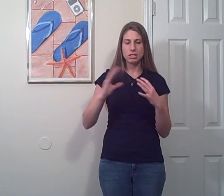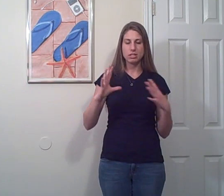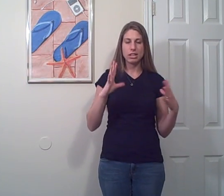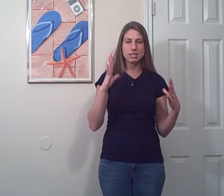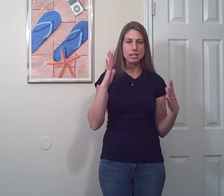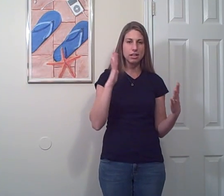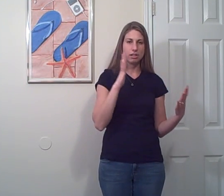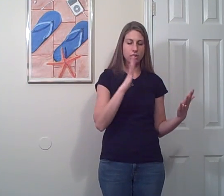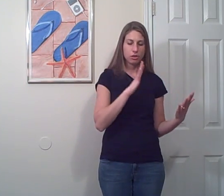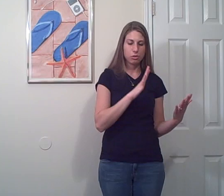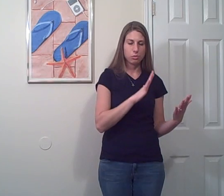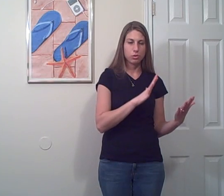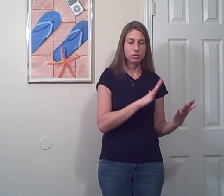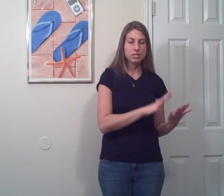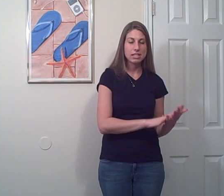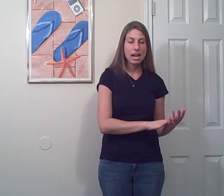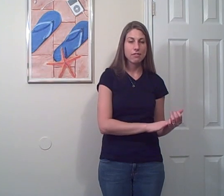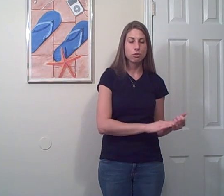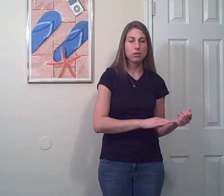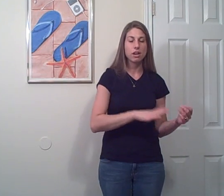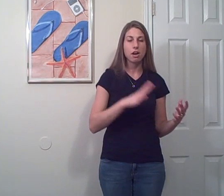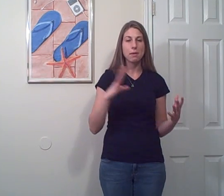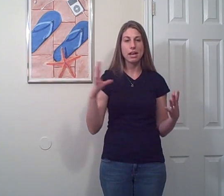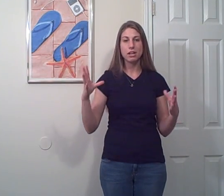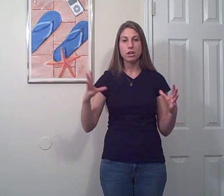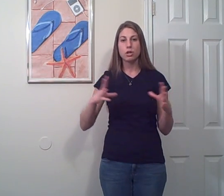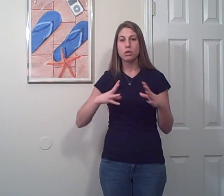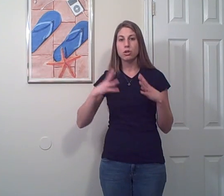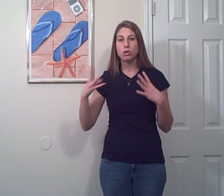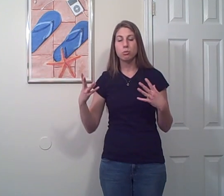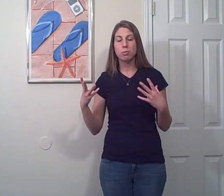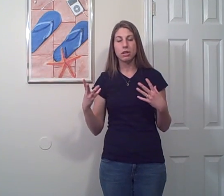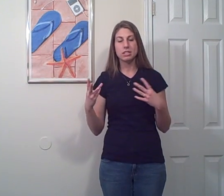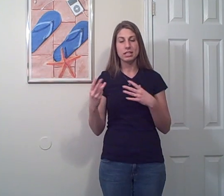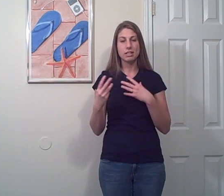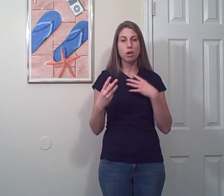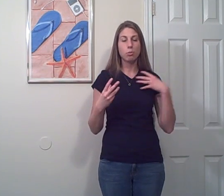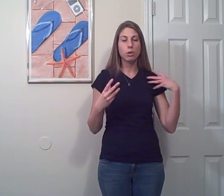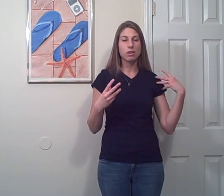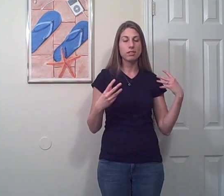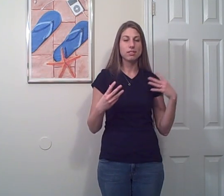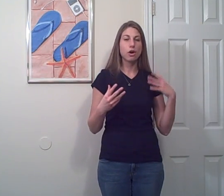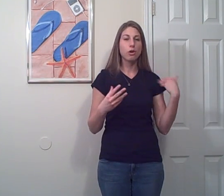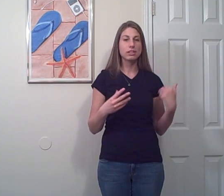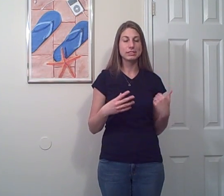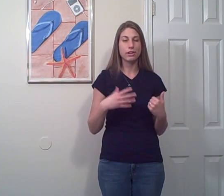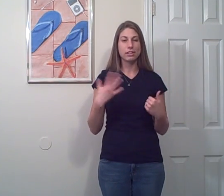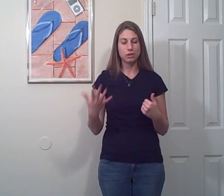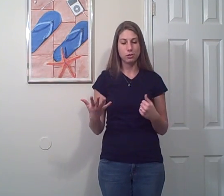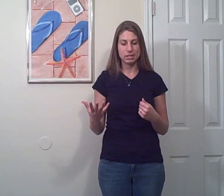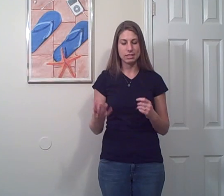So that's saying when you're saved, you become a new person. No more, the old has gone, the new has come.